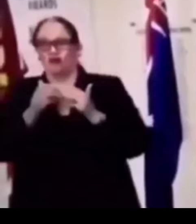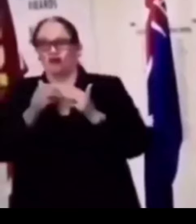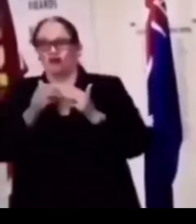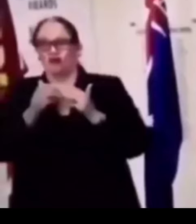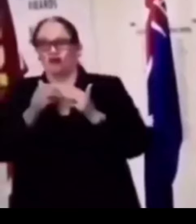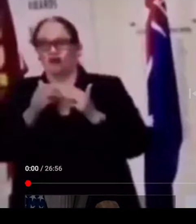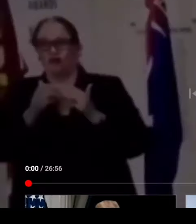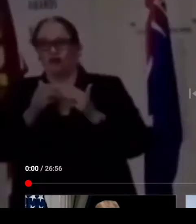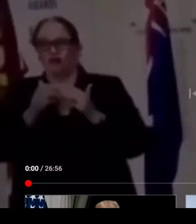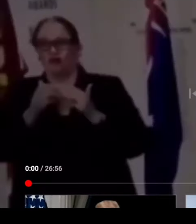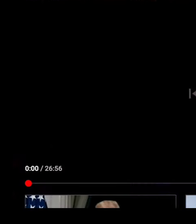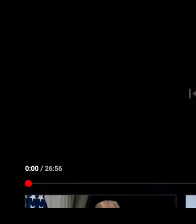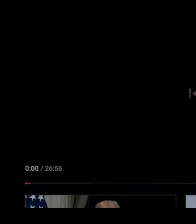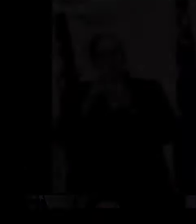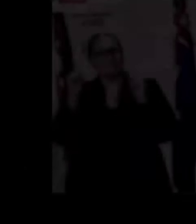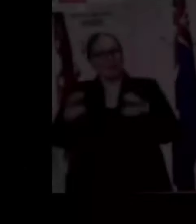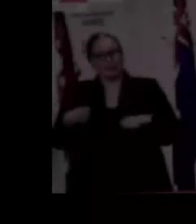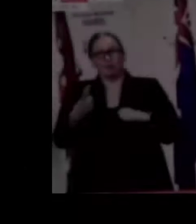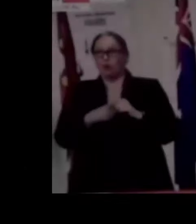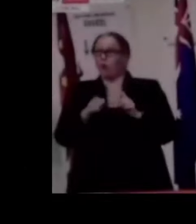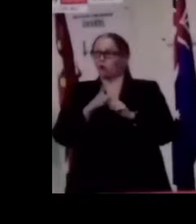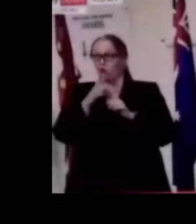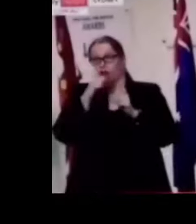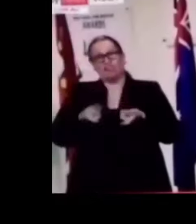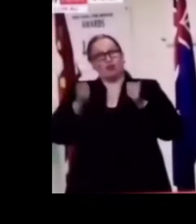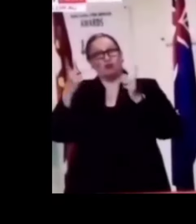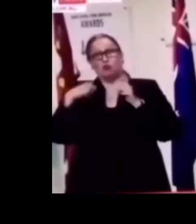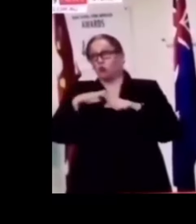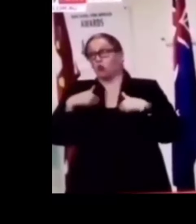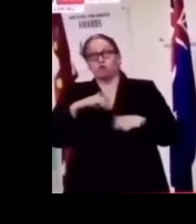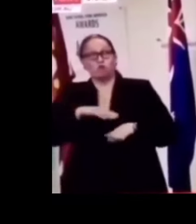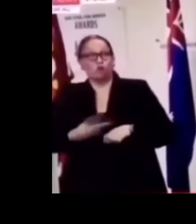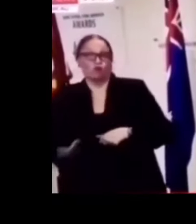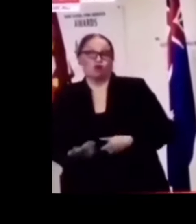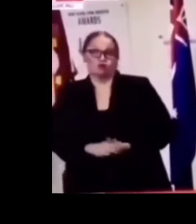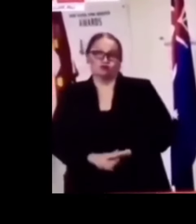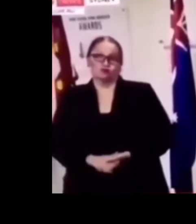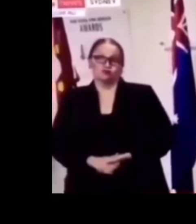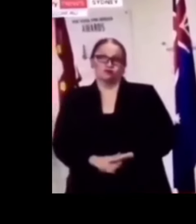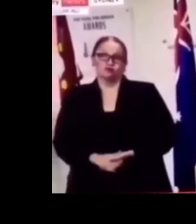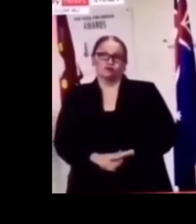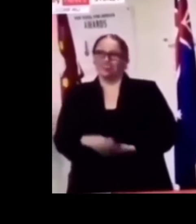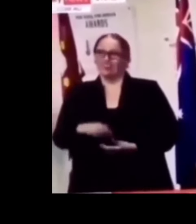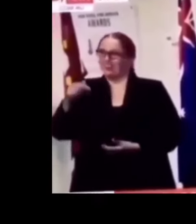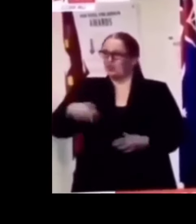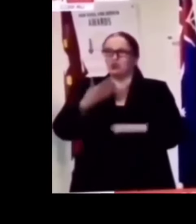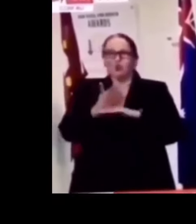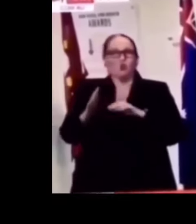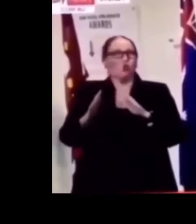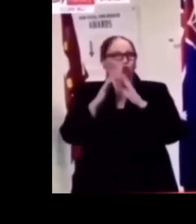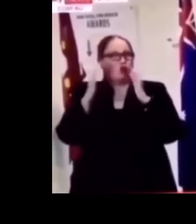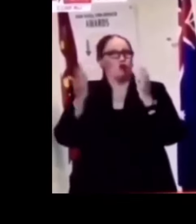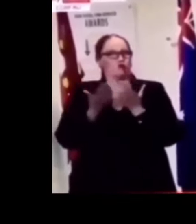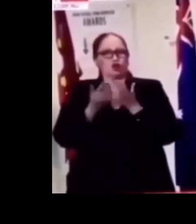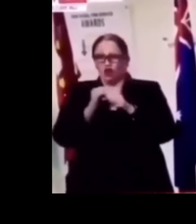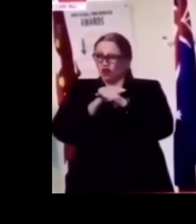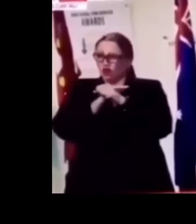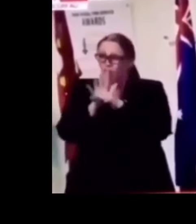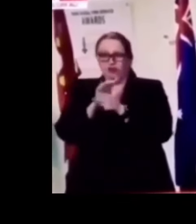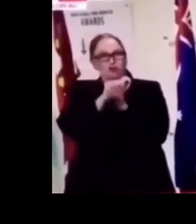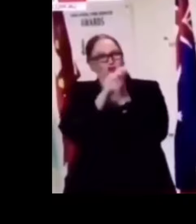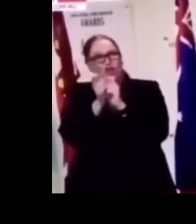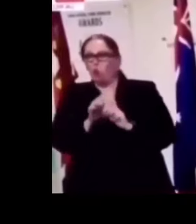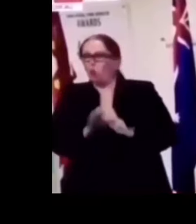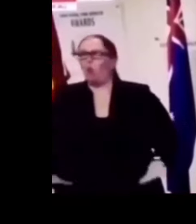I'm going to play it. Must treat this new world order, this new world of COVID. We must treat this new world of